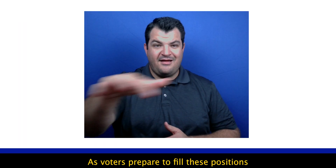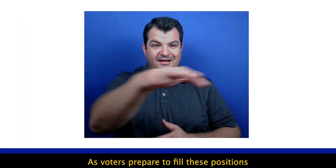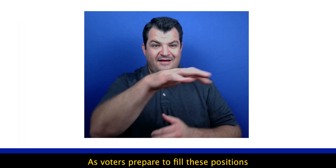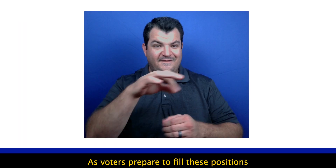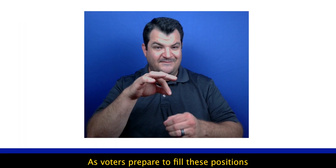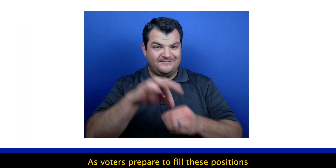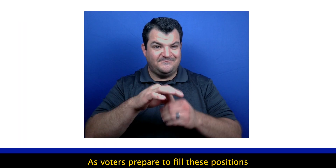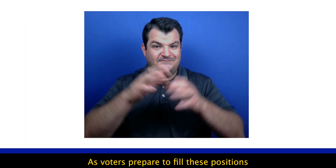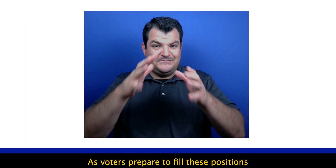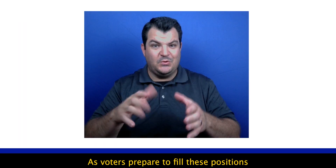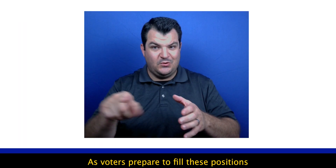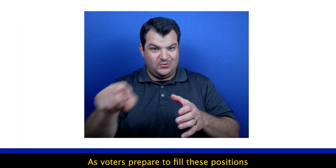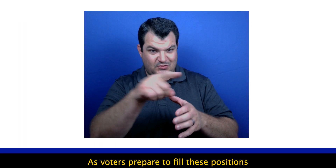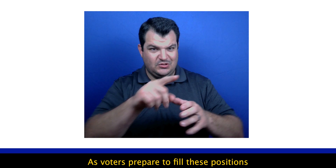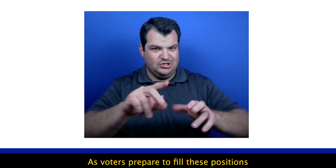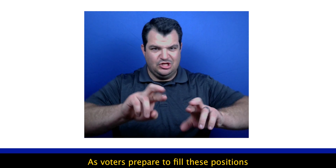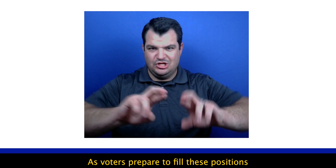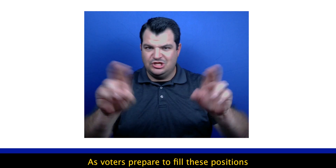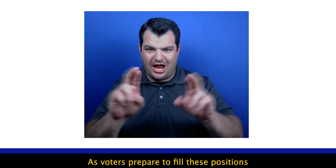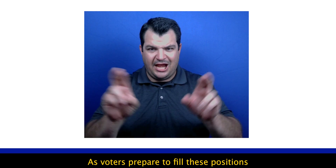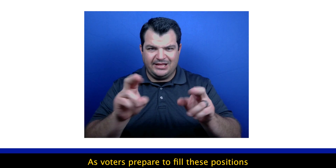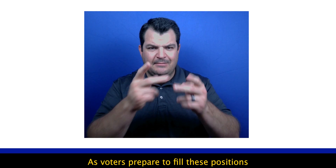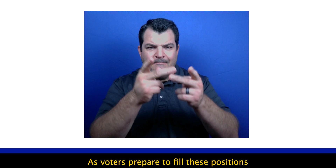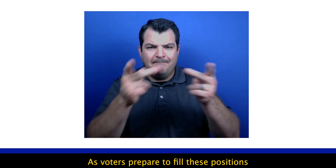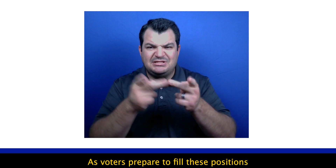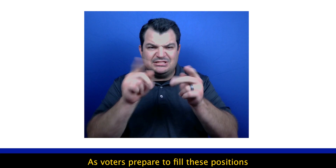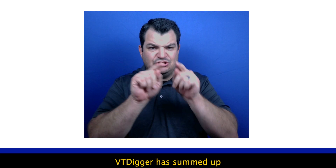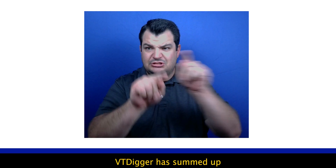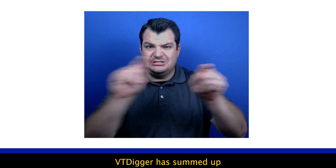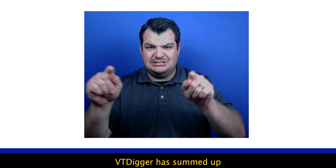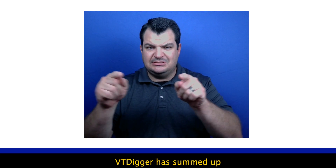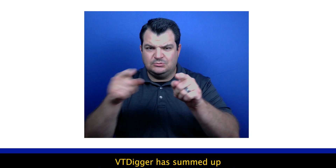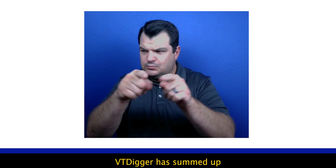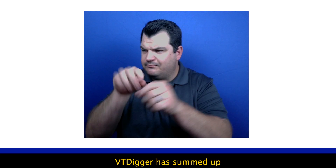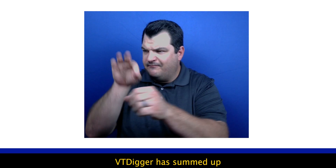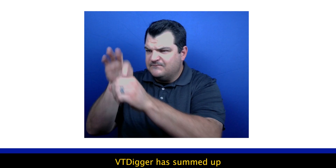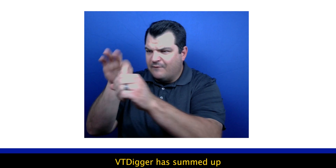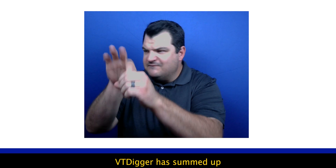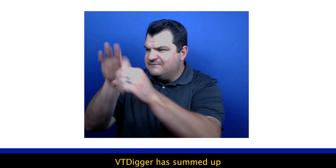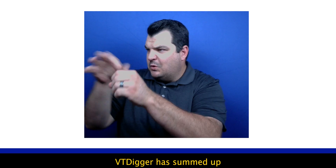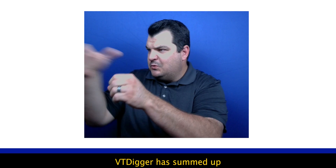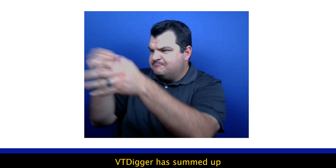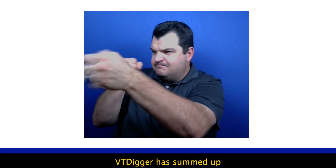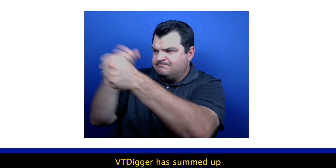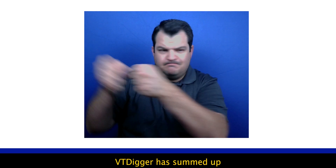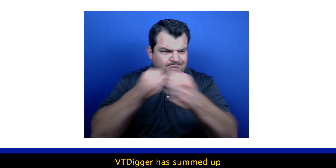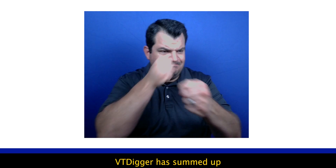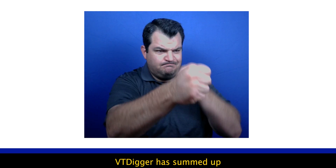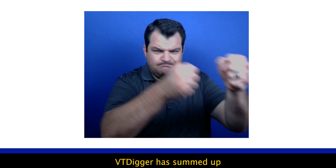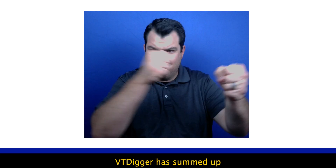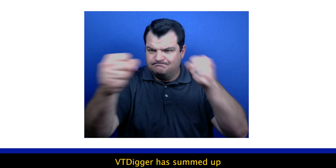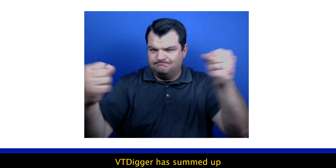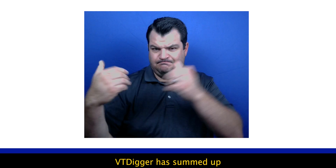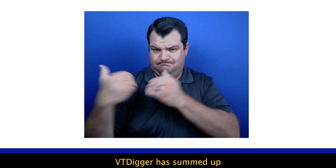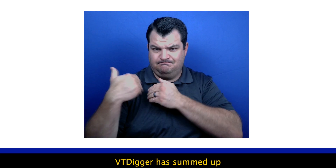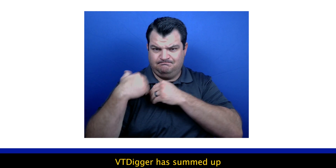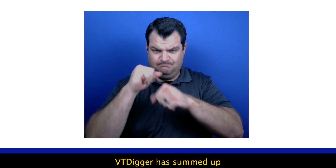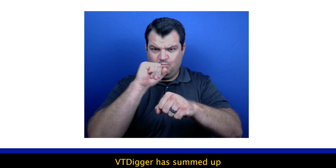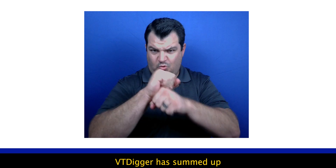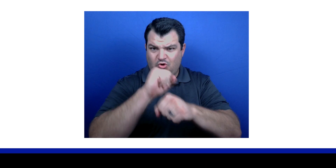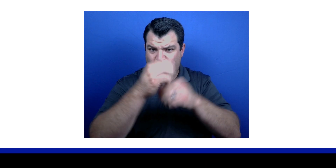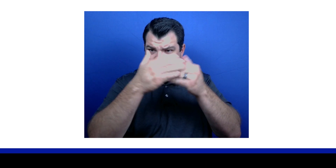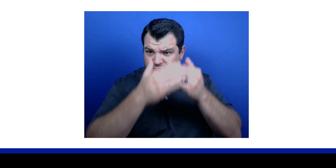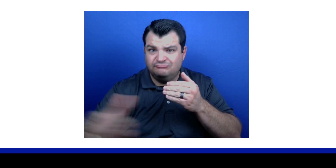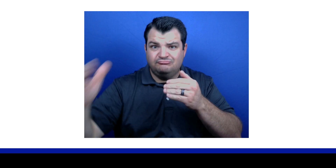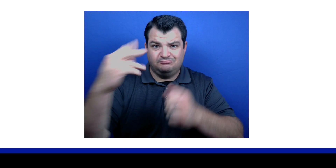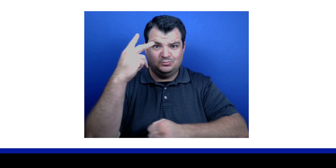As voters prepare to fill these positions for the next 2 years, Vermont Digger has summed up the primary responsibilities of